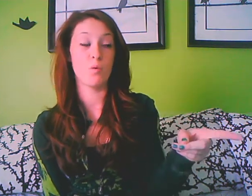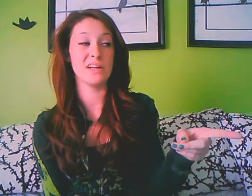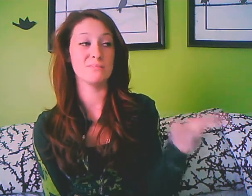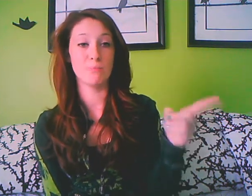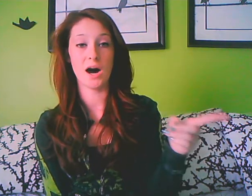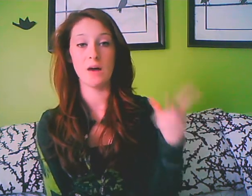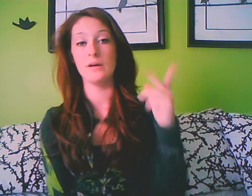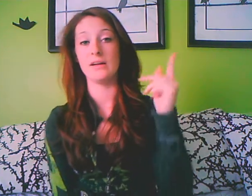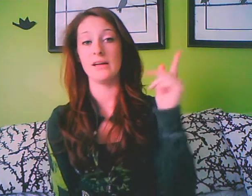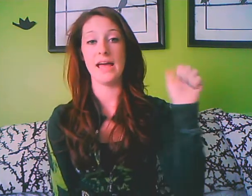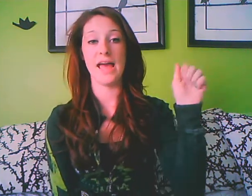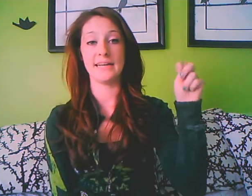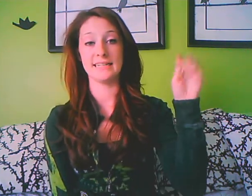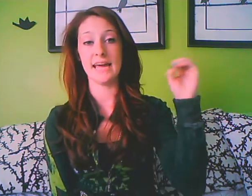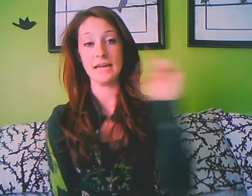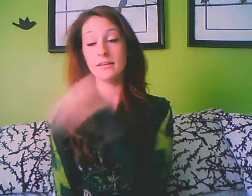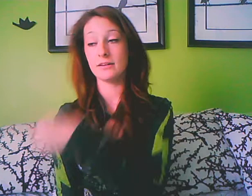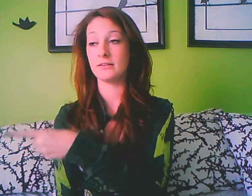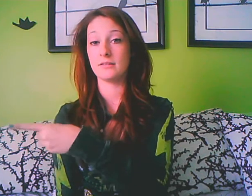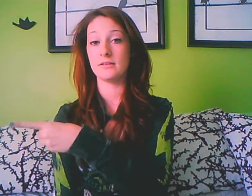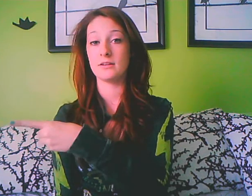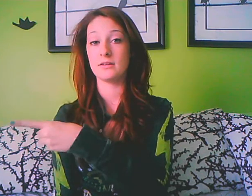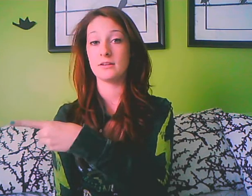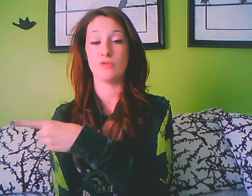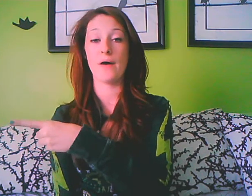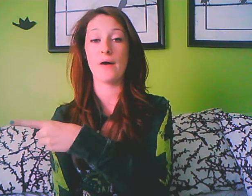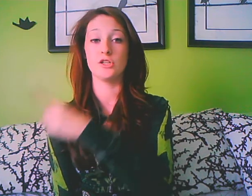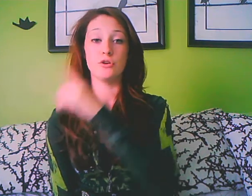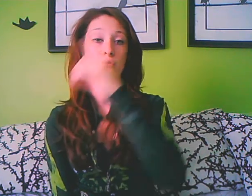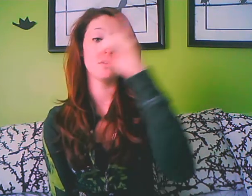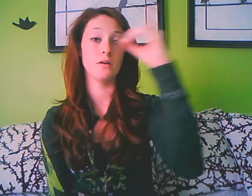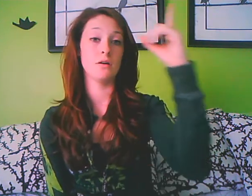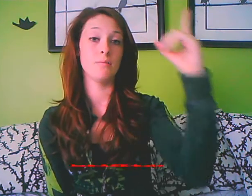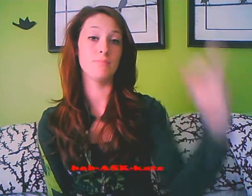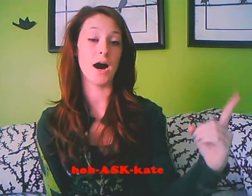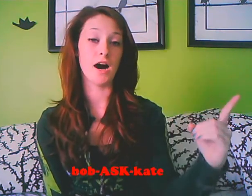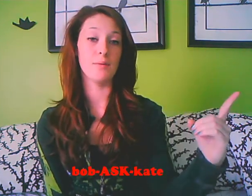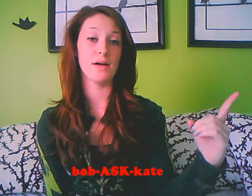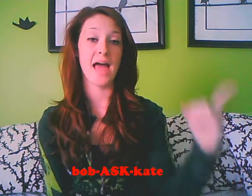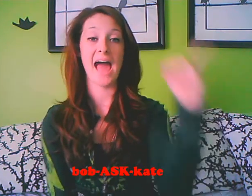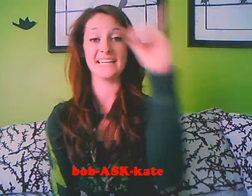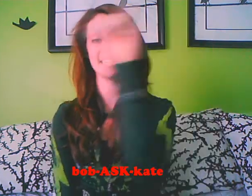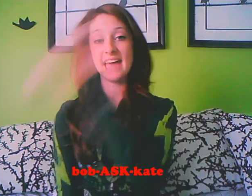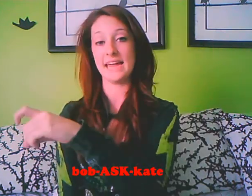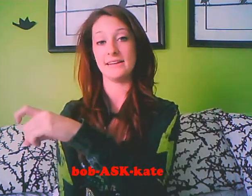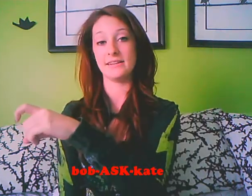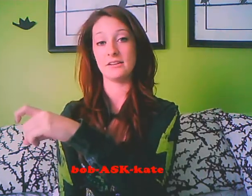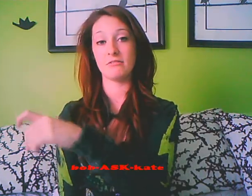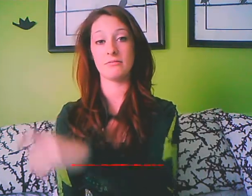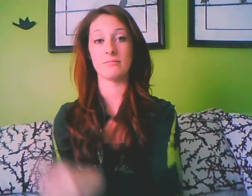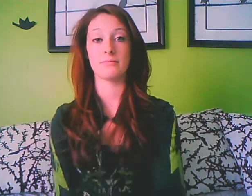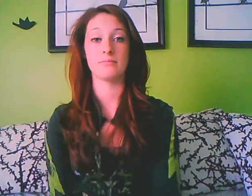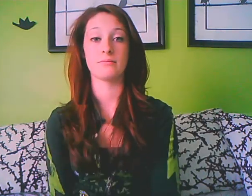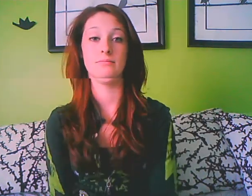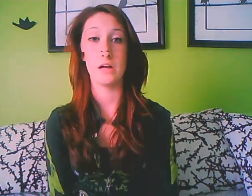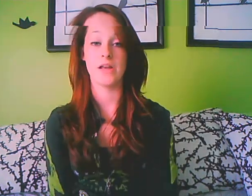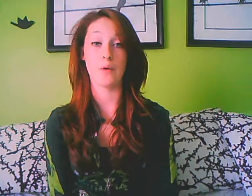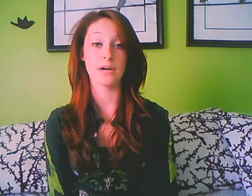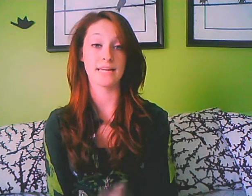points Bob and Kate. So now I can do Bob asked Kate. Now we're going to